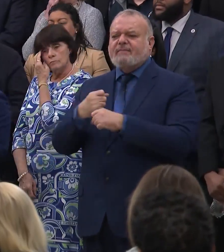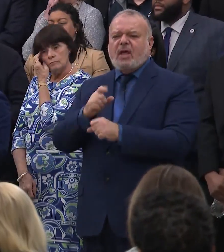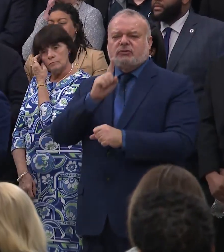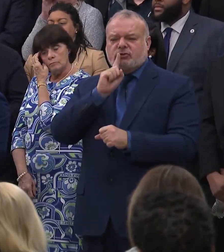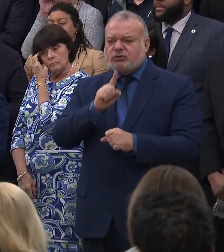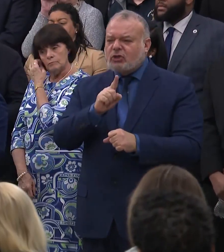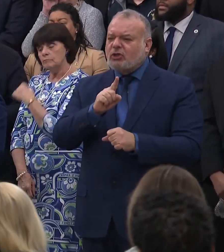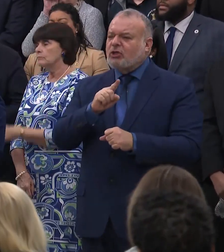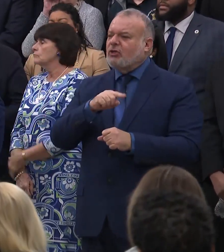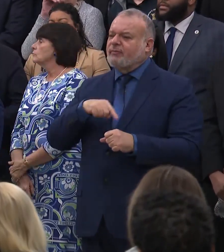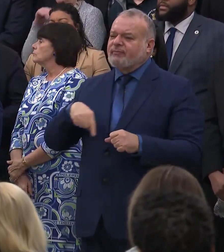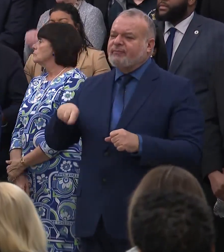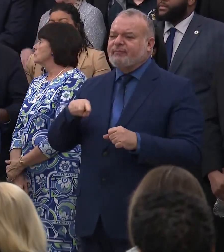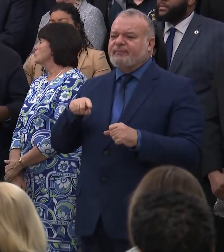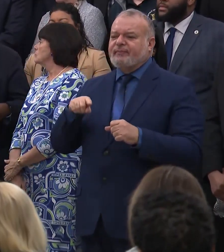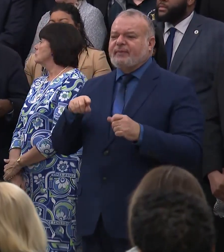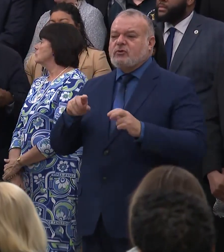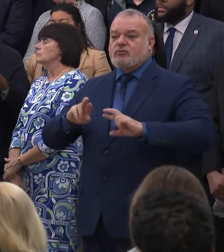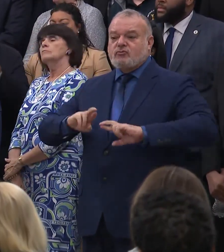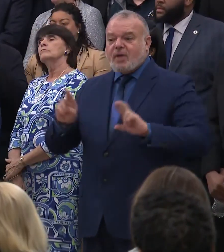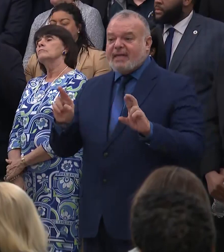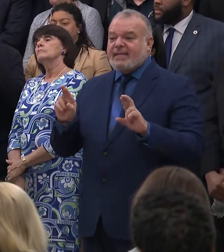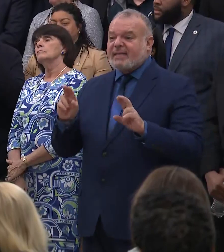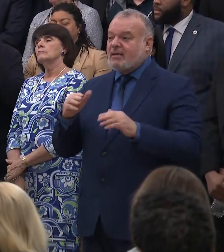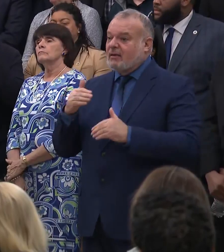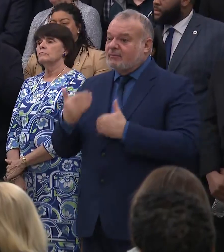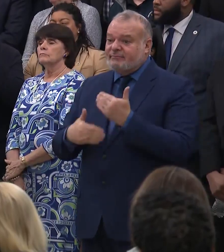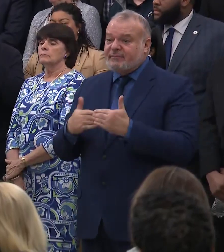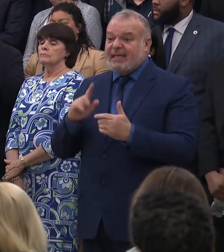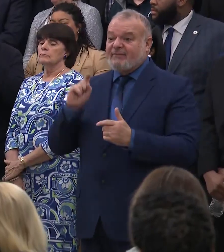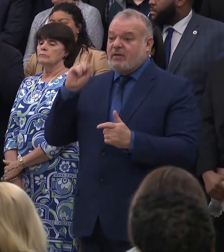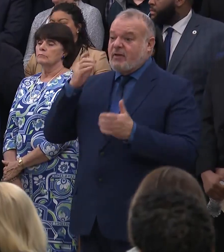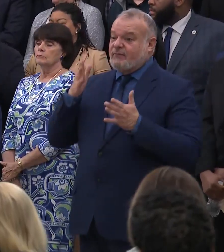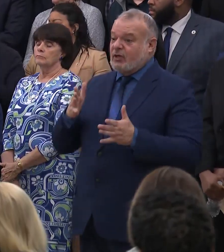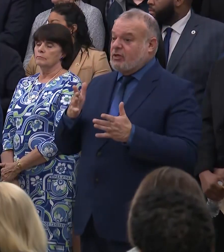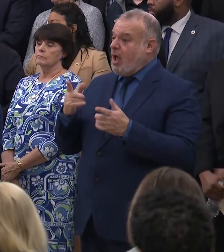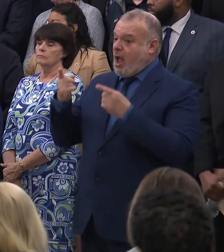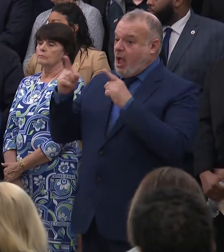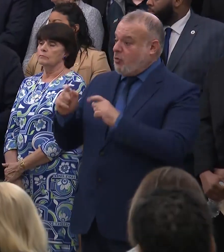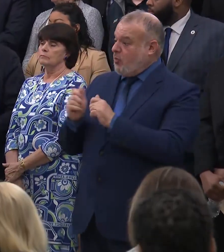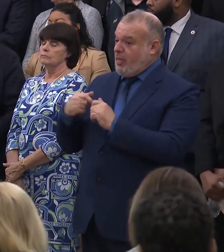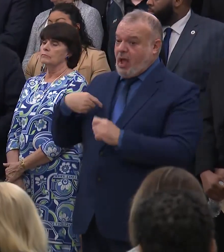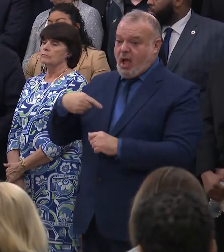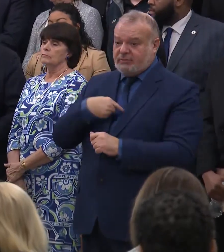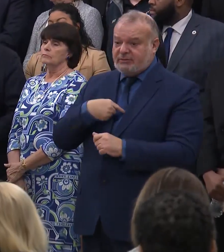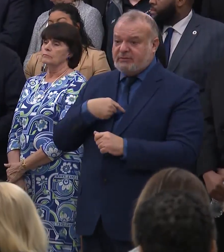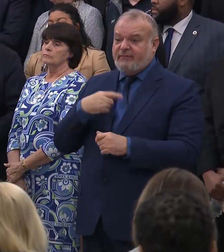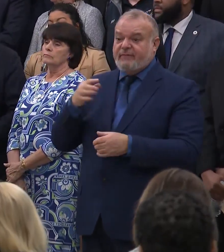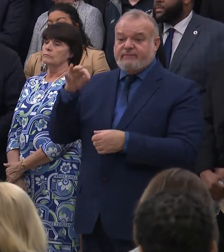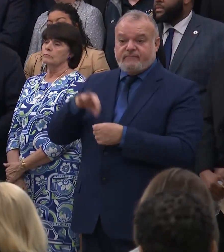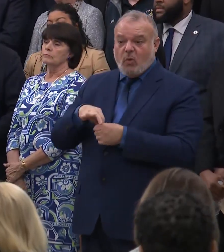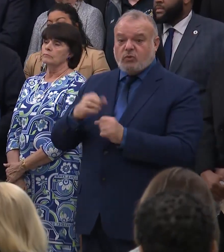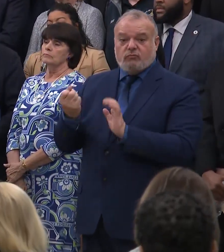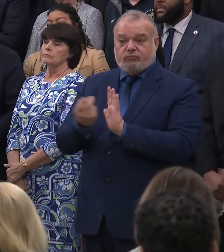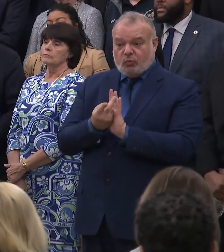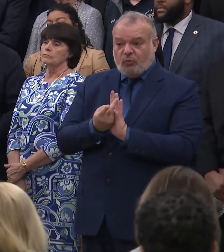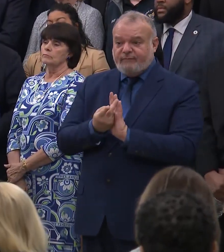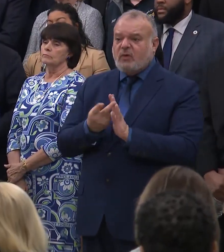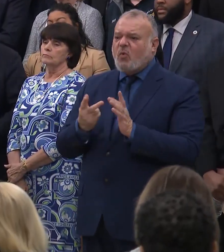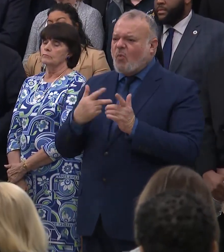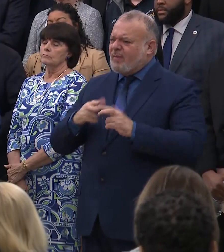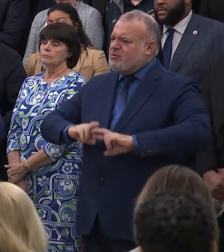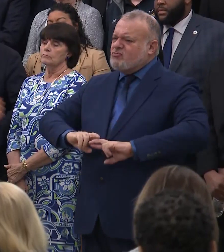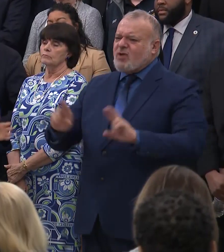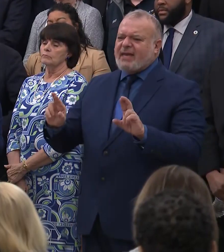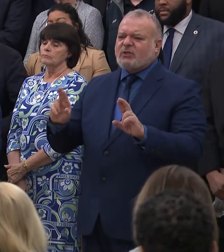the good Governor's Council agree with our recommendation and vote to approve this. We want it to be ready to actually operationalize,